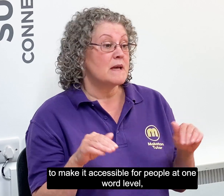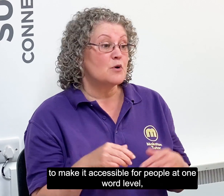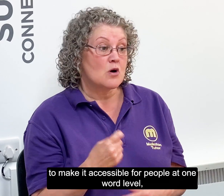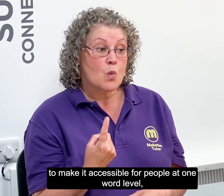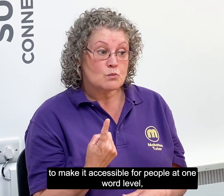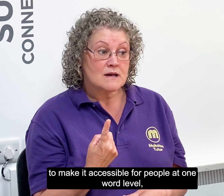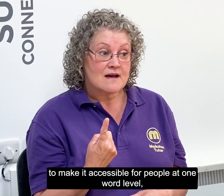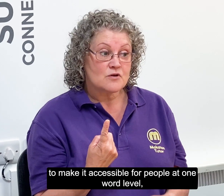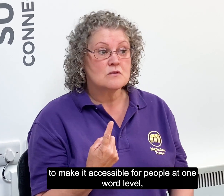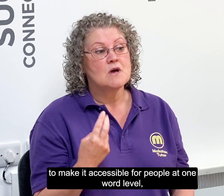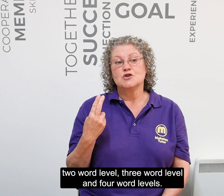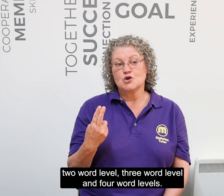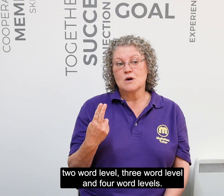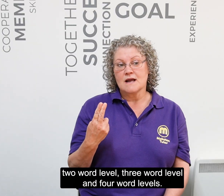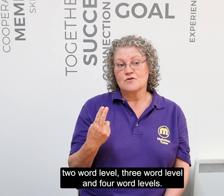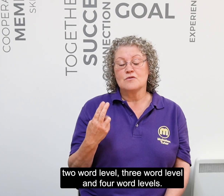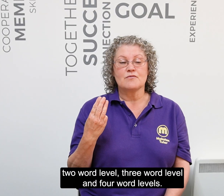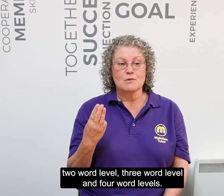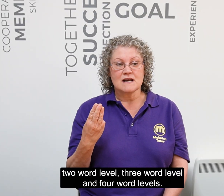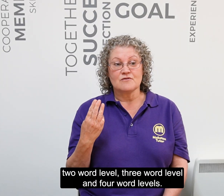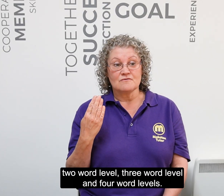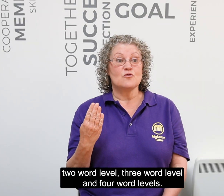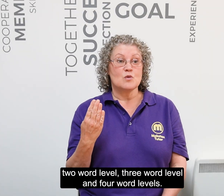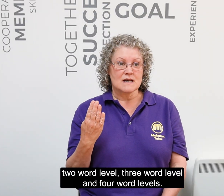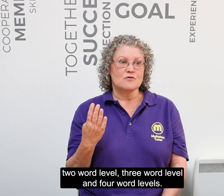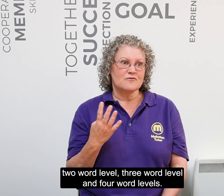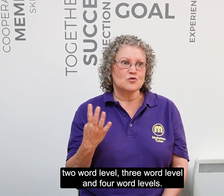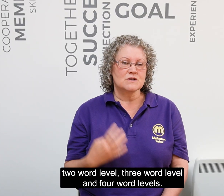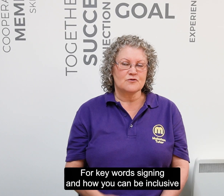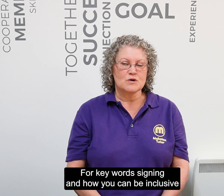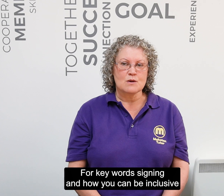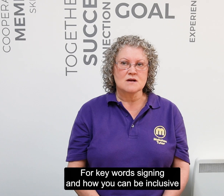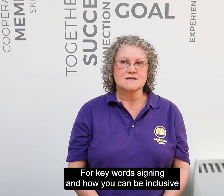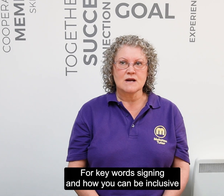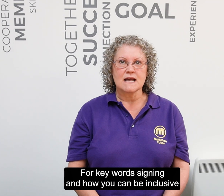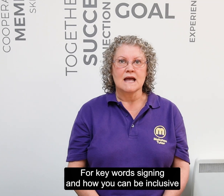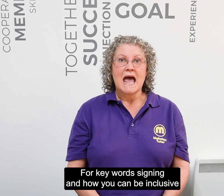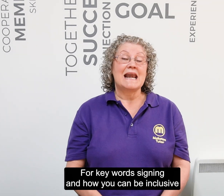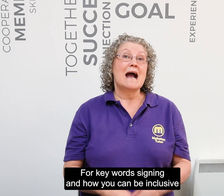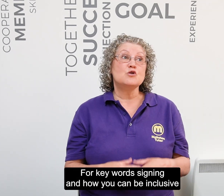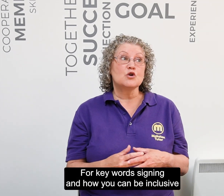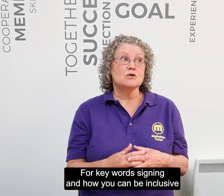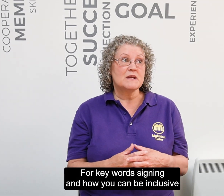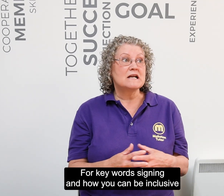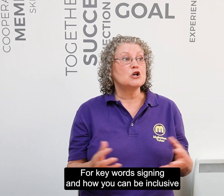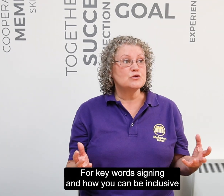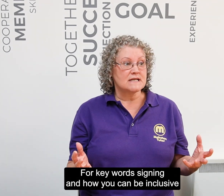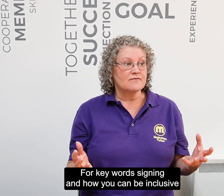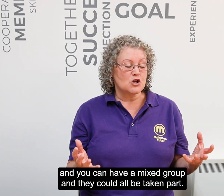people who are at 1-word level, 2-word level, 3-word level, and 4-word level, full keyword signing, and how you can be inclusive and you can